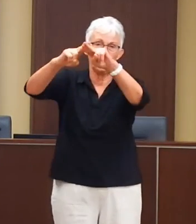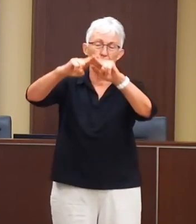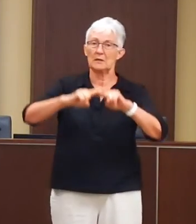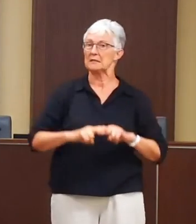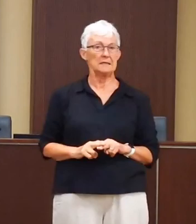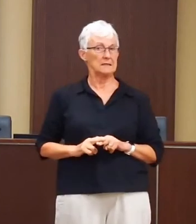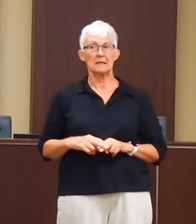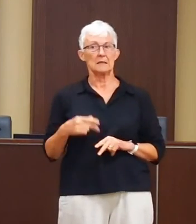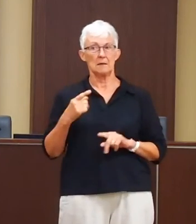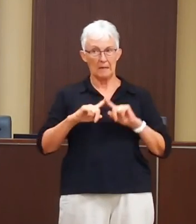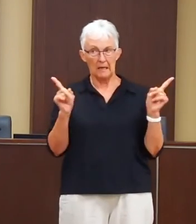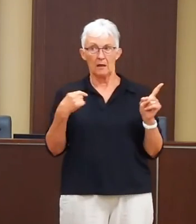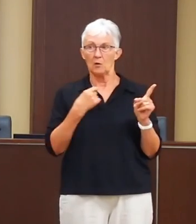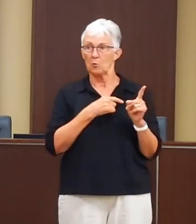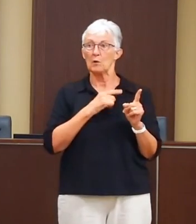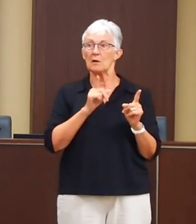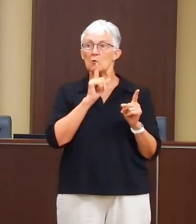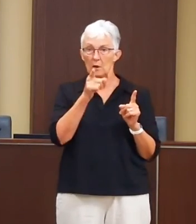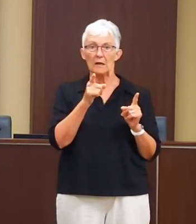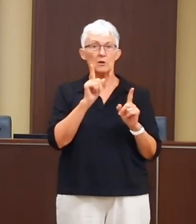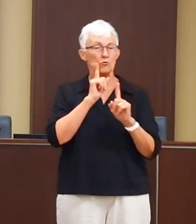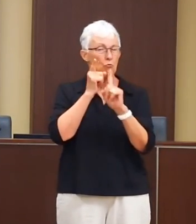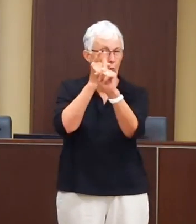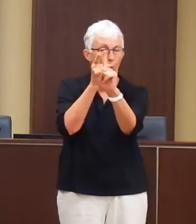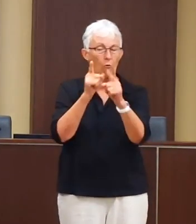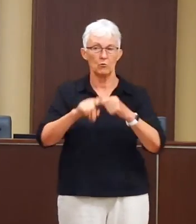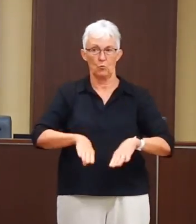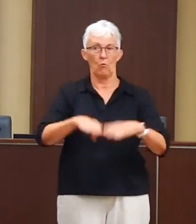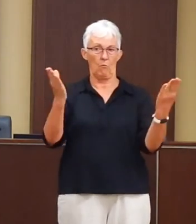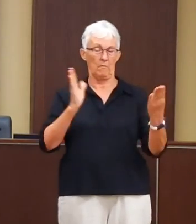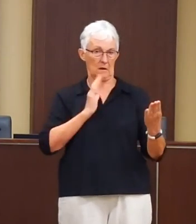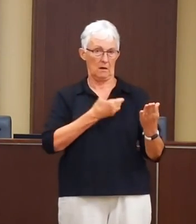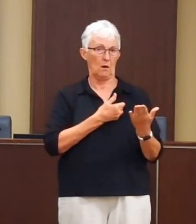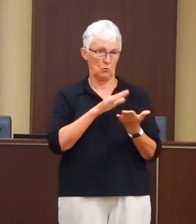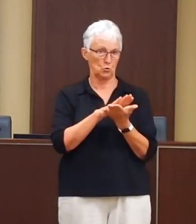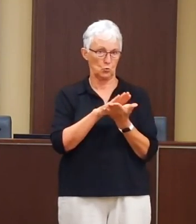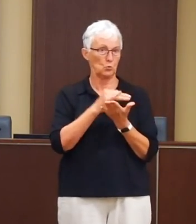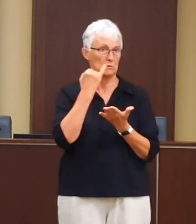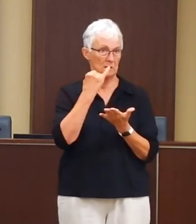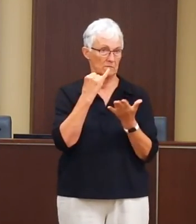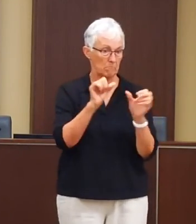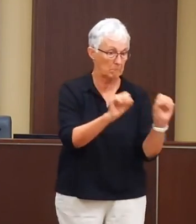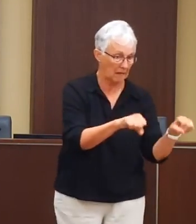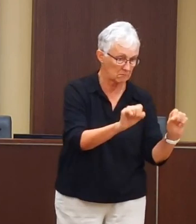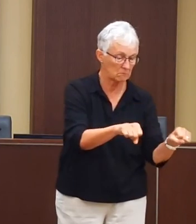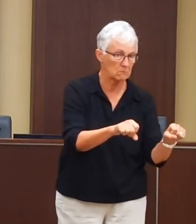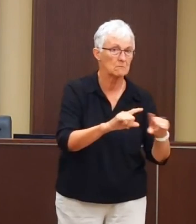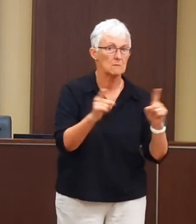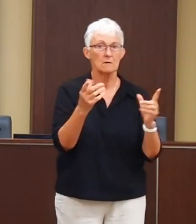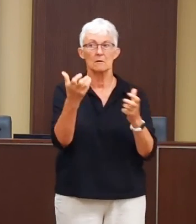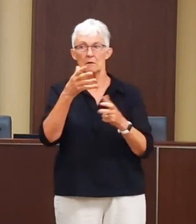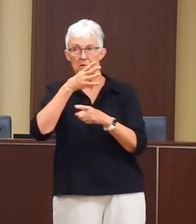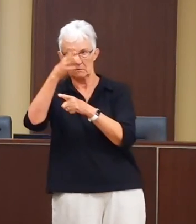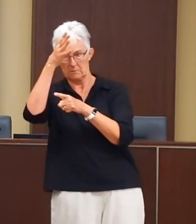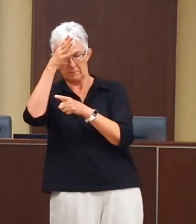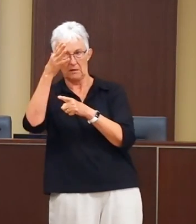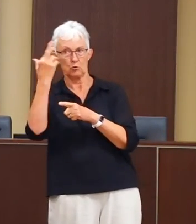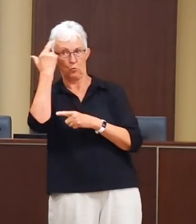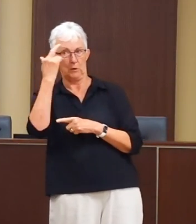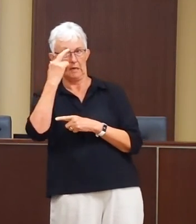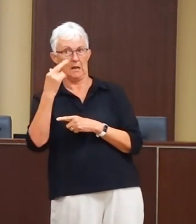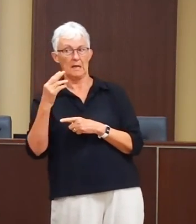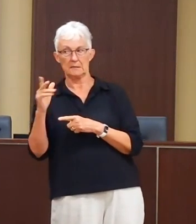as possible next fall. And we want all of our parents to have confidence that our schools are going to be safe places for their